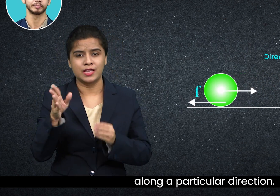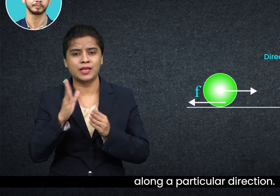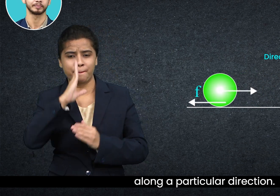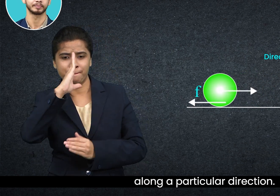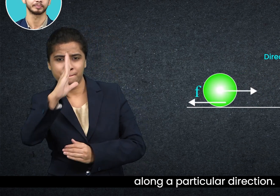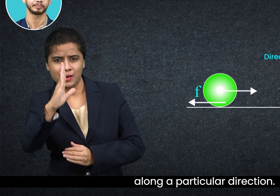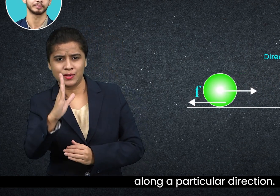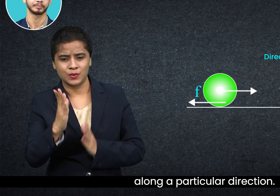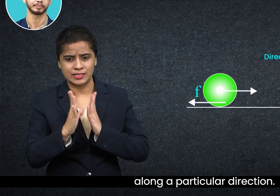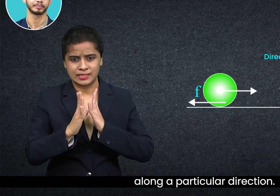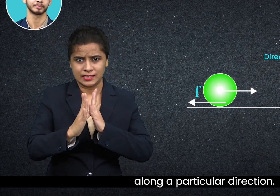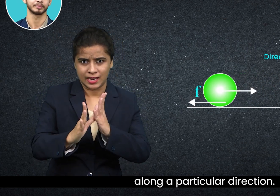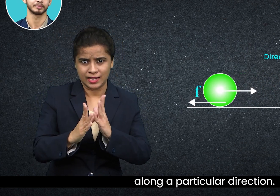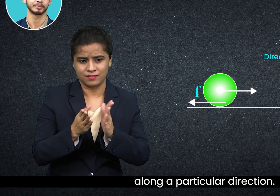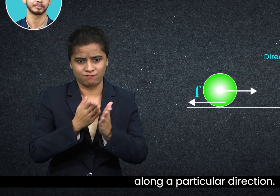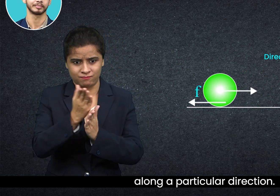direction.